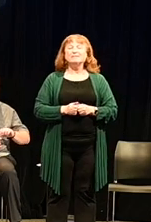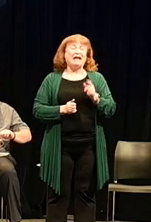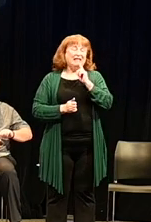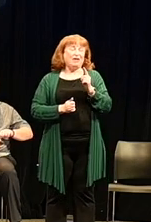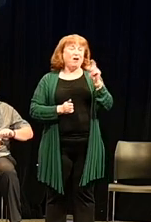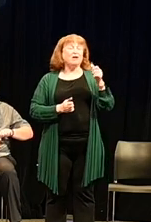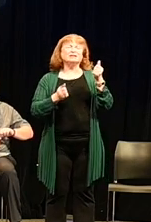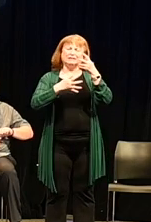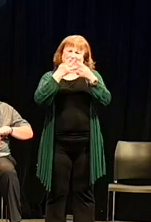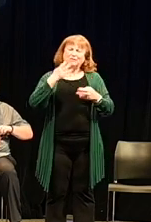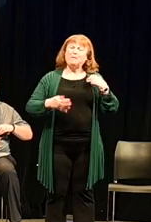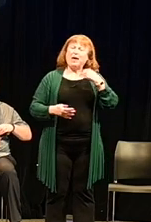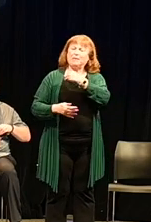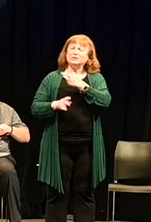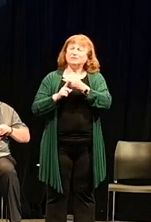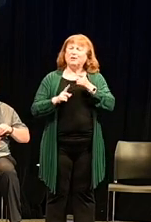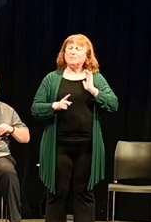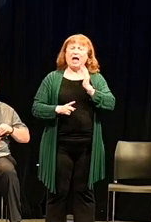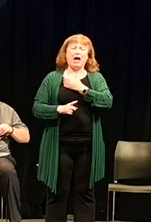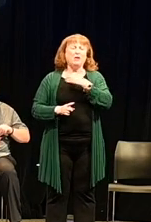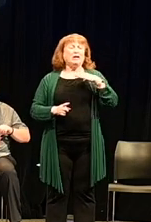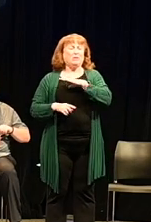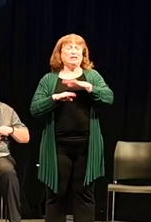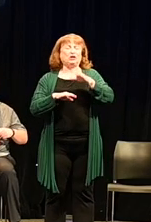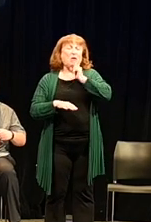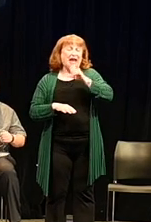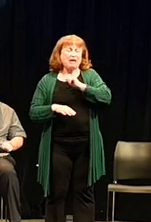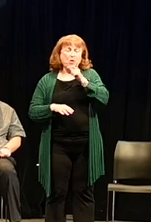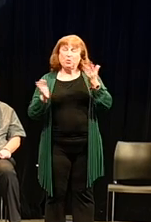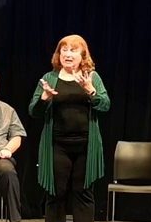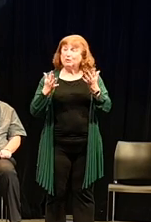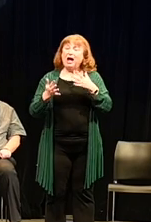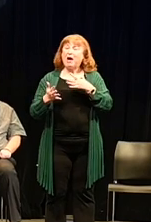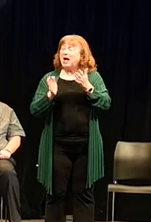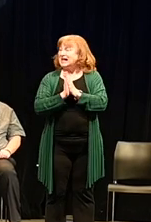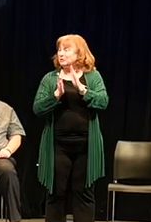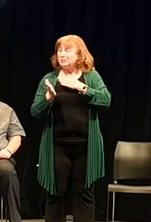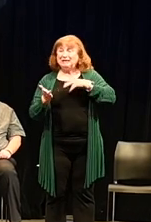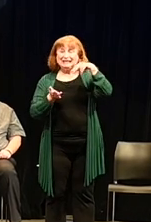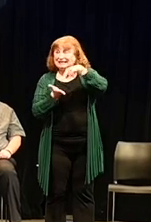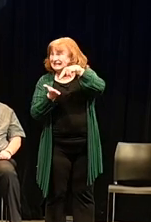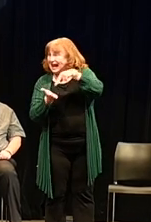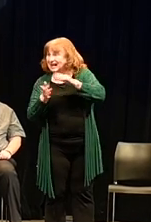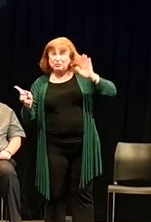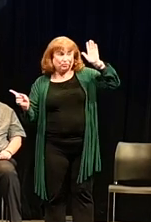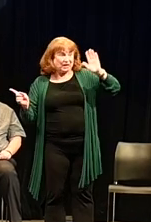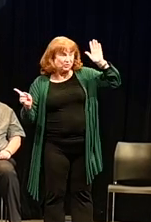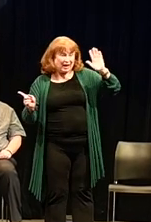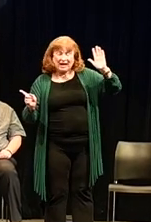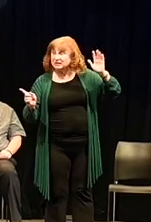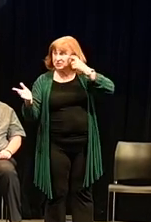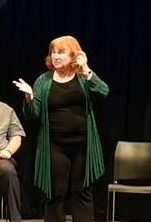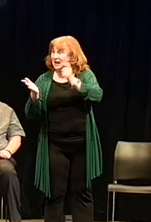There are a number of our Commission on Aging who are present, and I would ask them to either stand or raise their hands so that